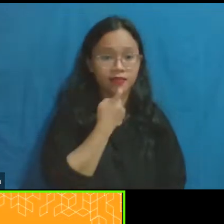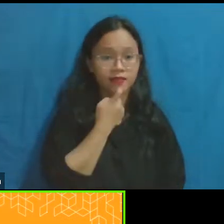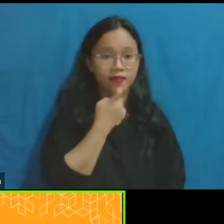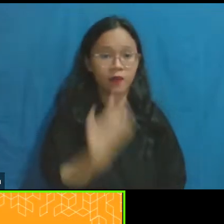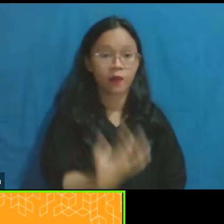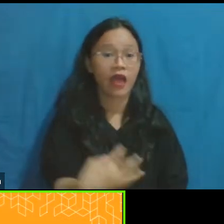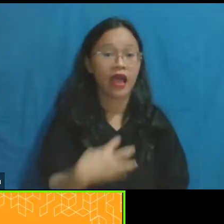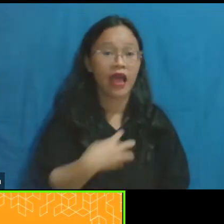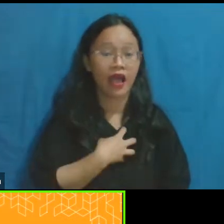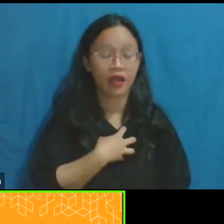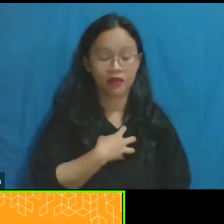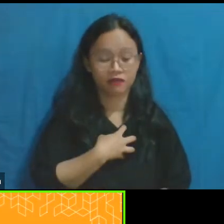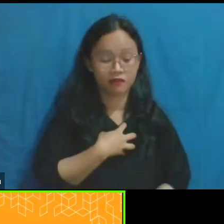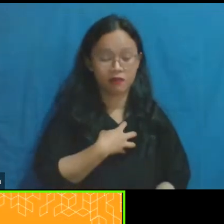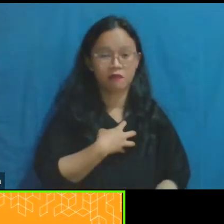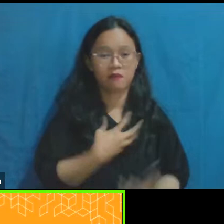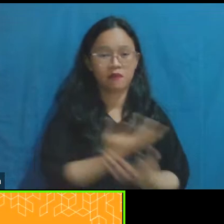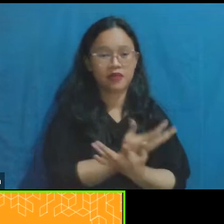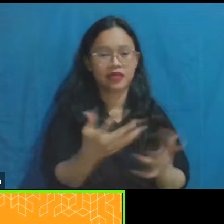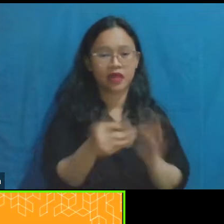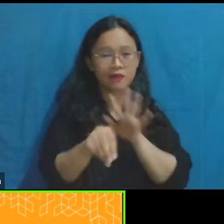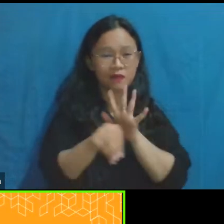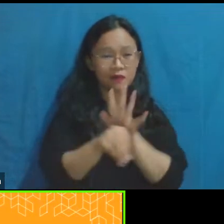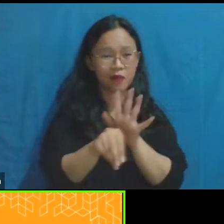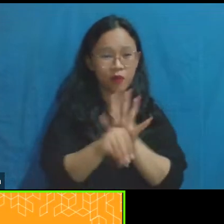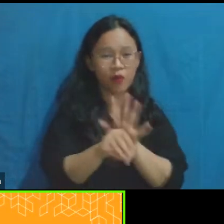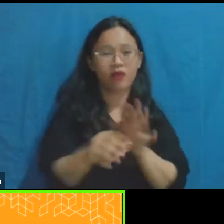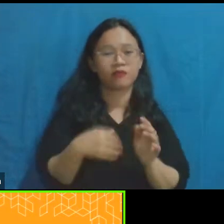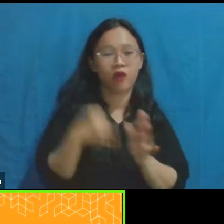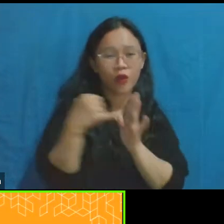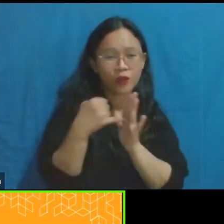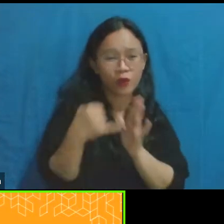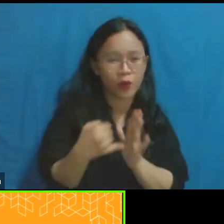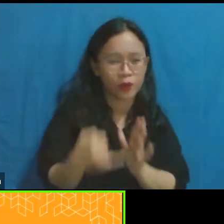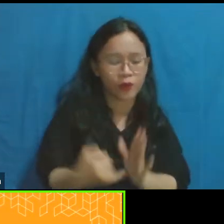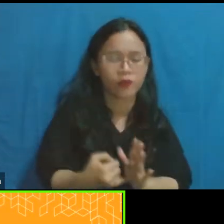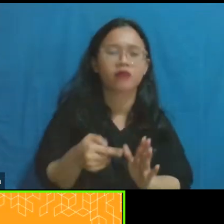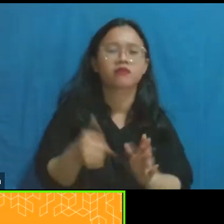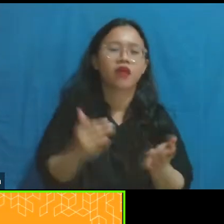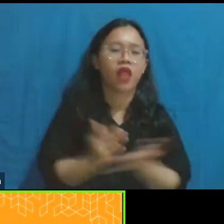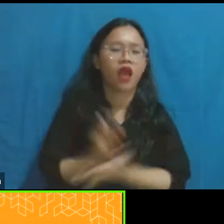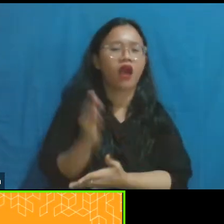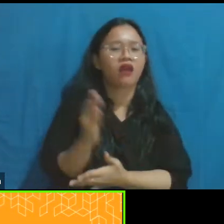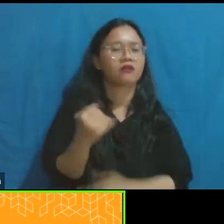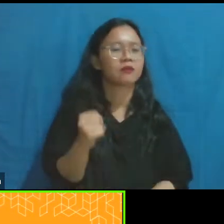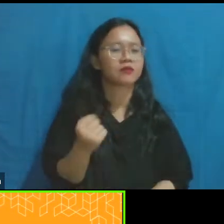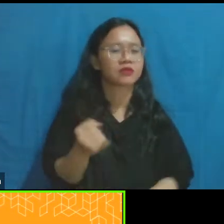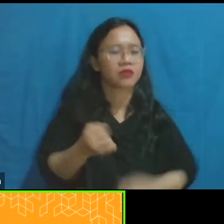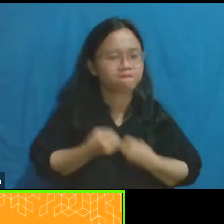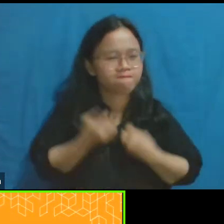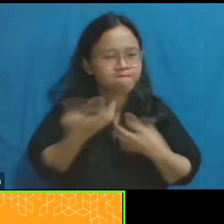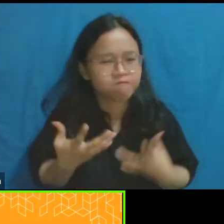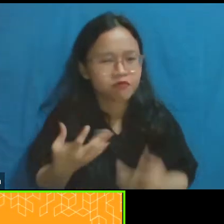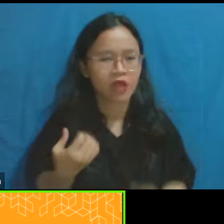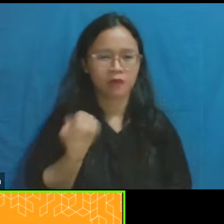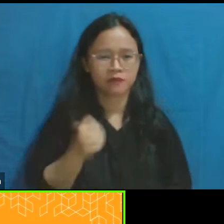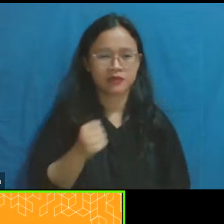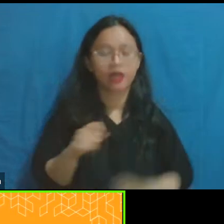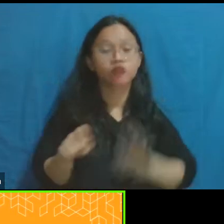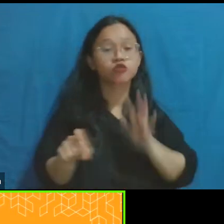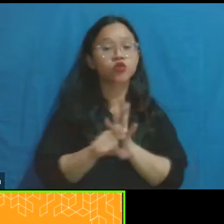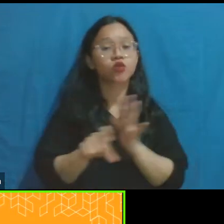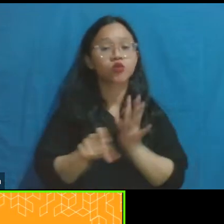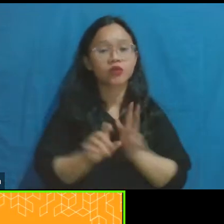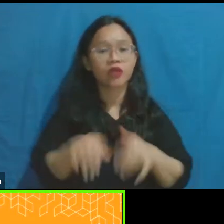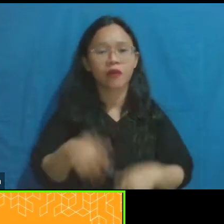violated. And some of the examples from this violation is doxing and also social media